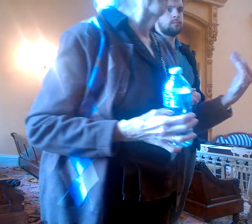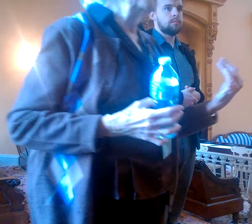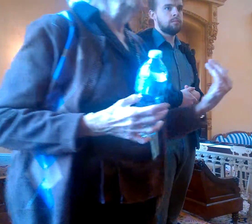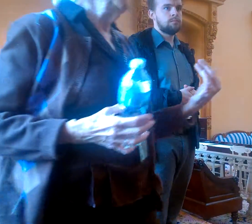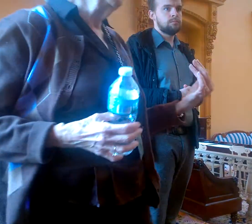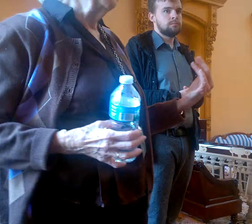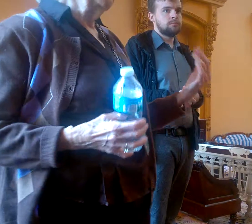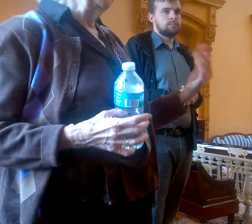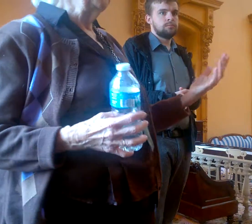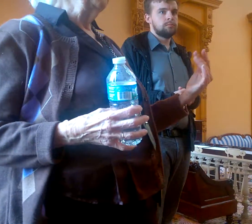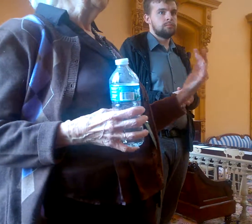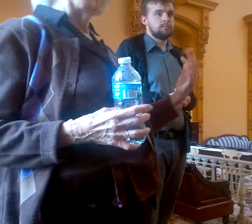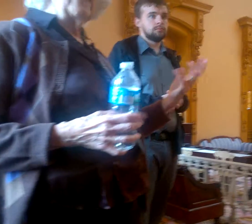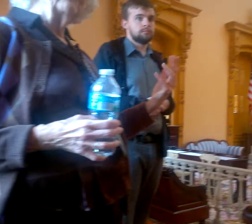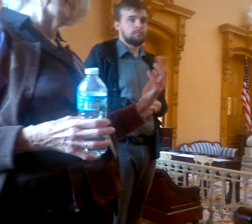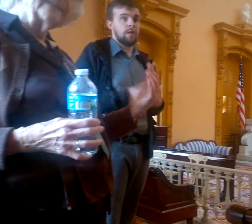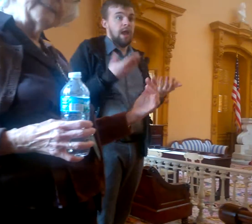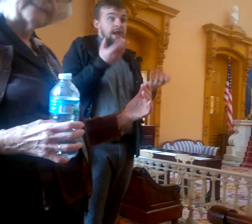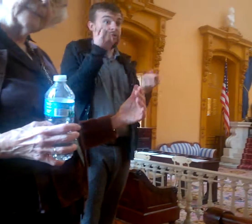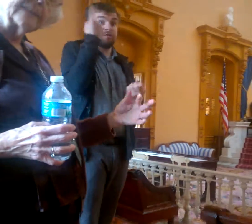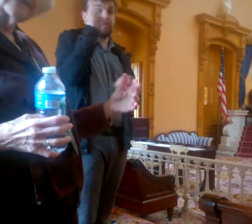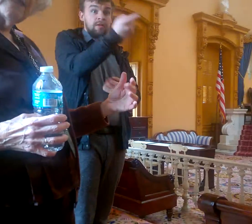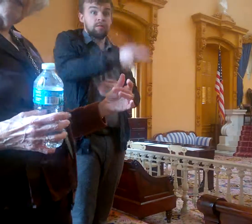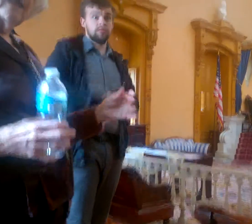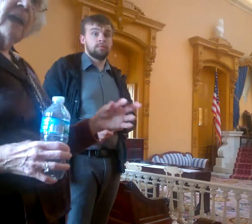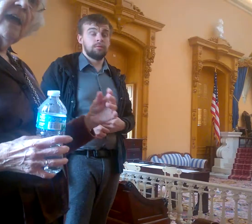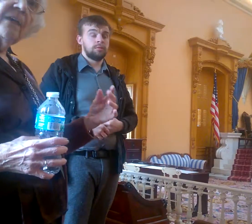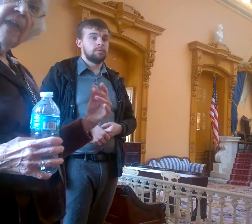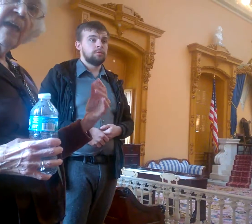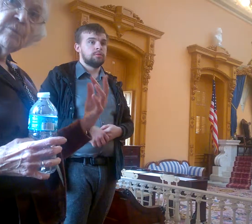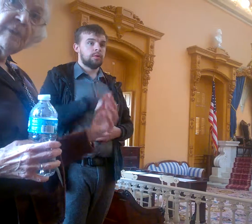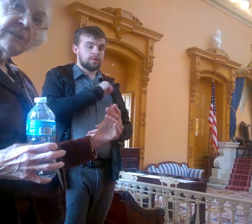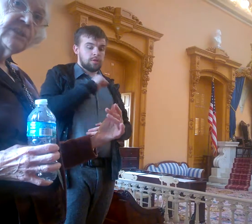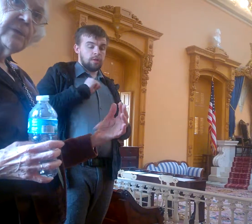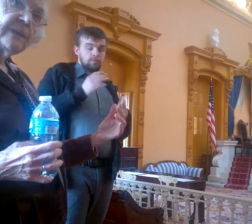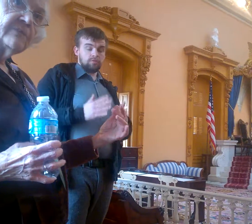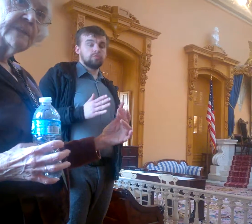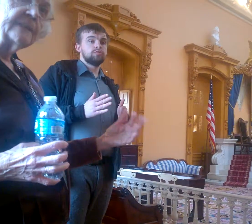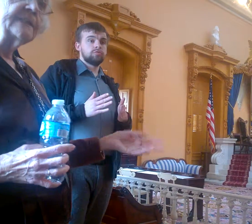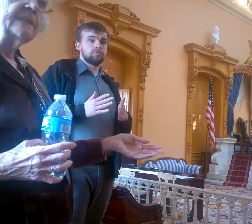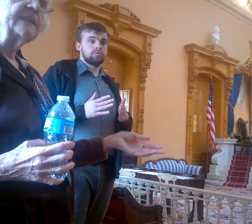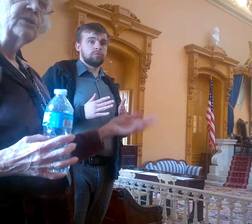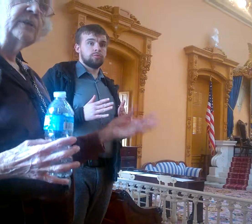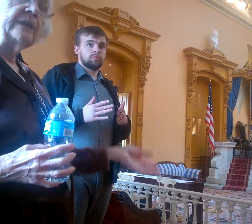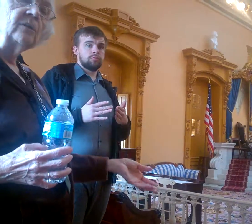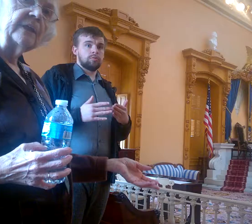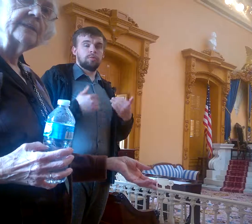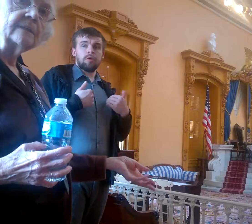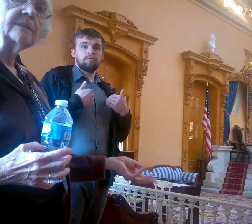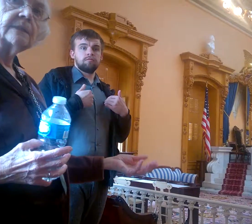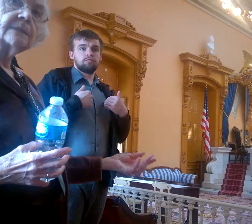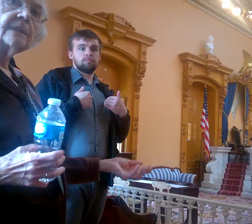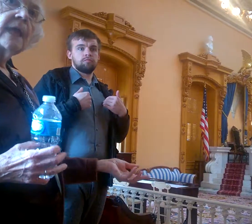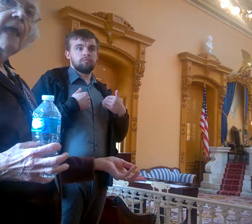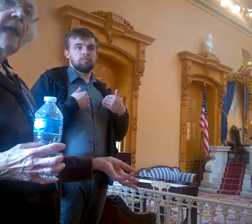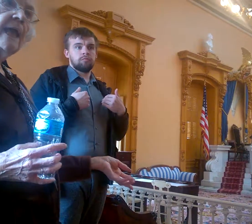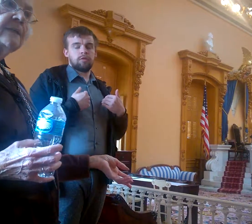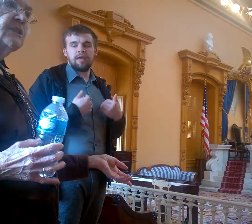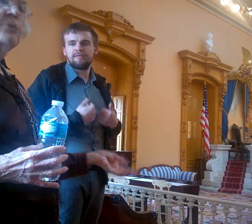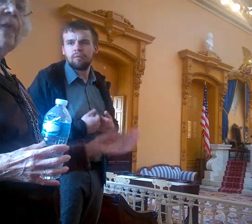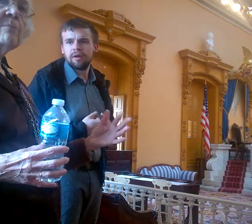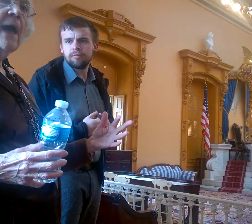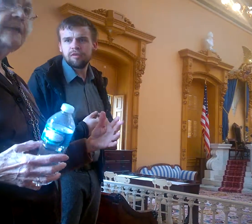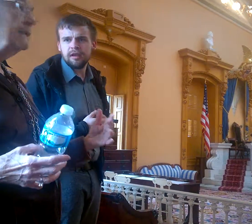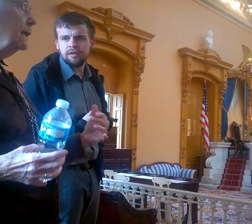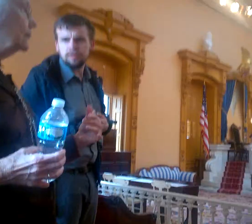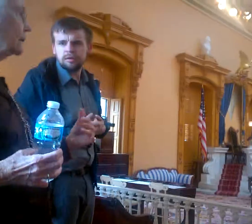well, the senators have assistants. They have administrative assistants or legal assistants. And